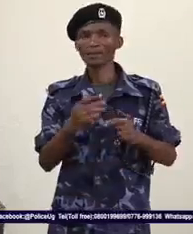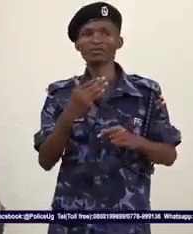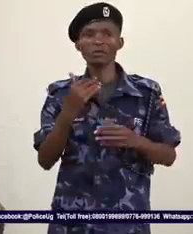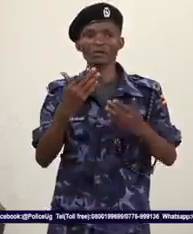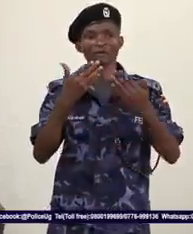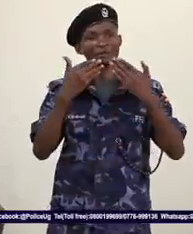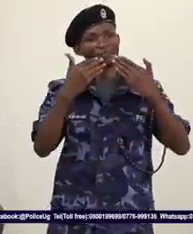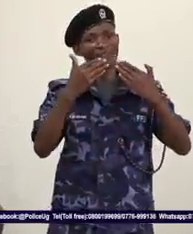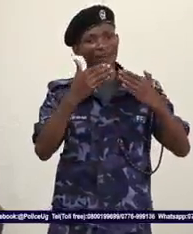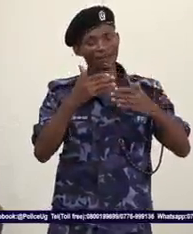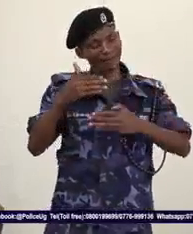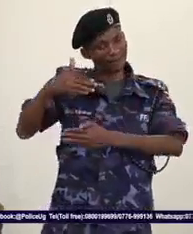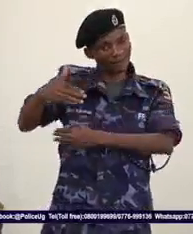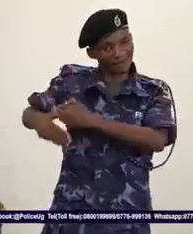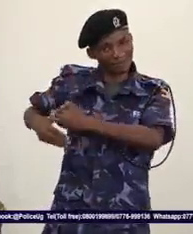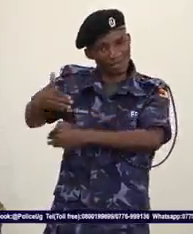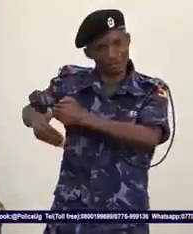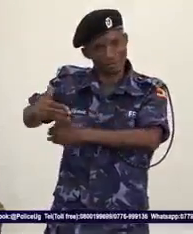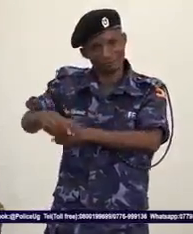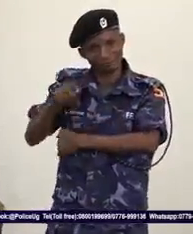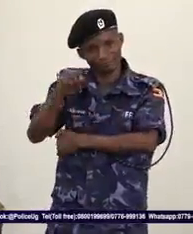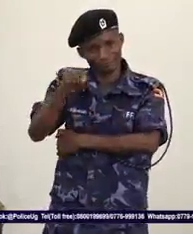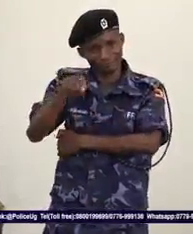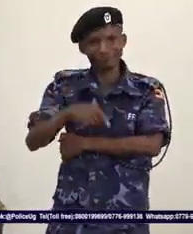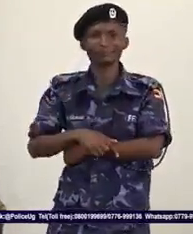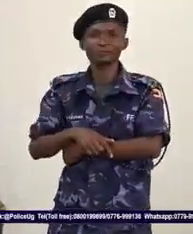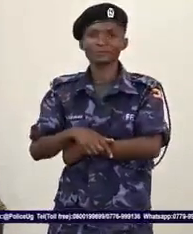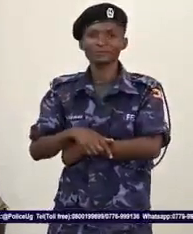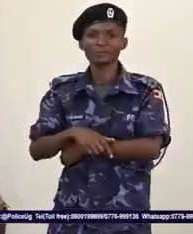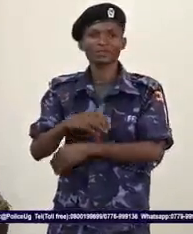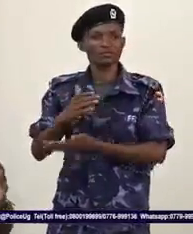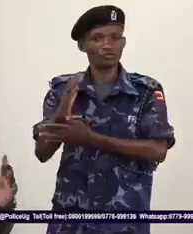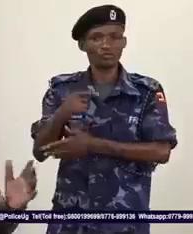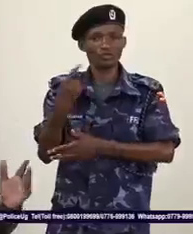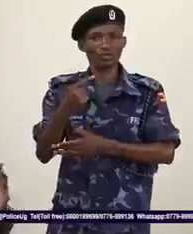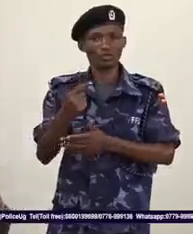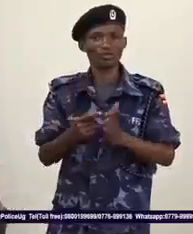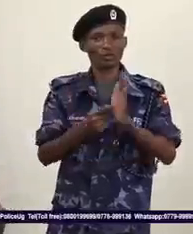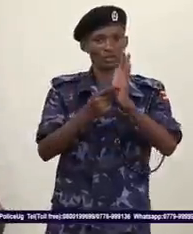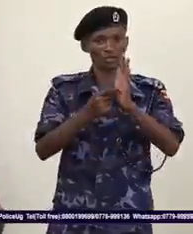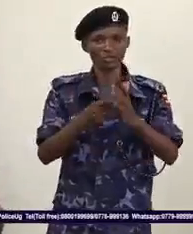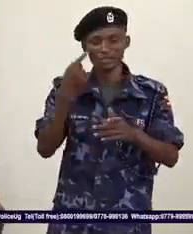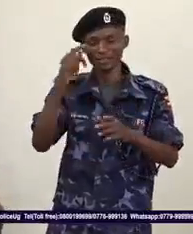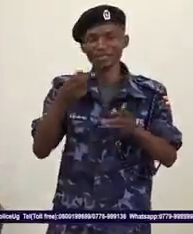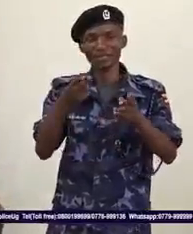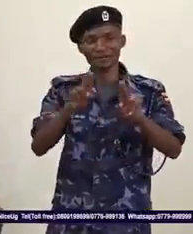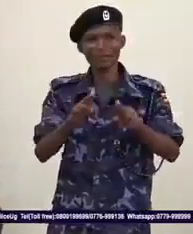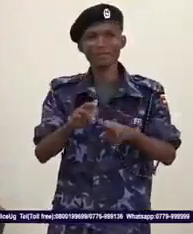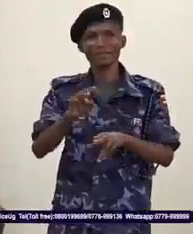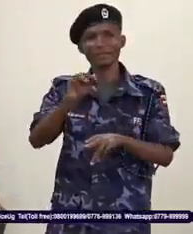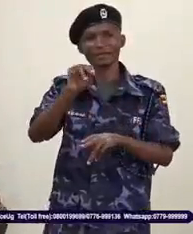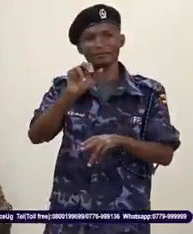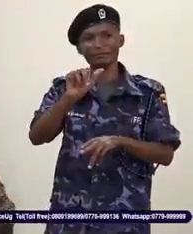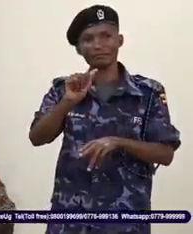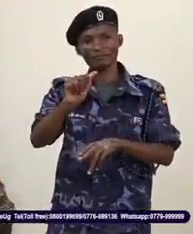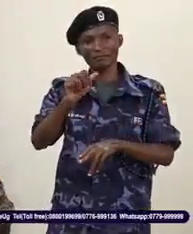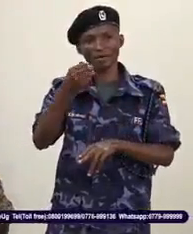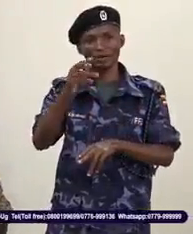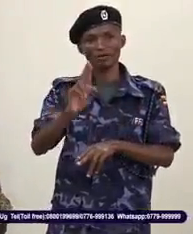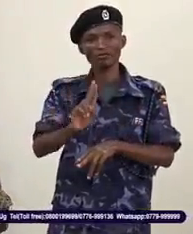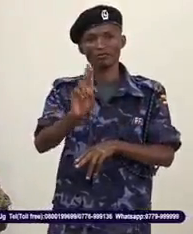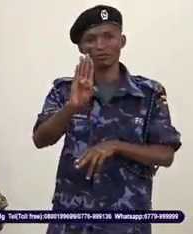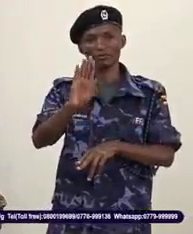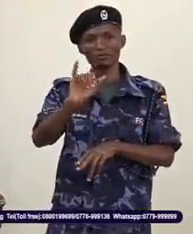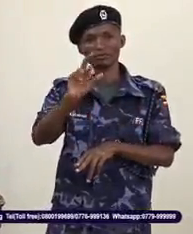the neighbors, although they did, she only indicated that you see what is happening in Mafubira, that one helped us. So we